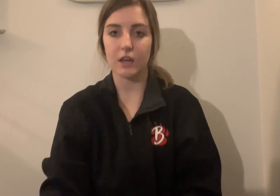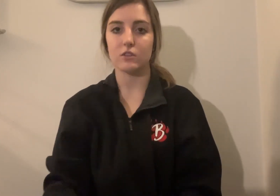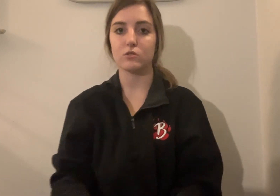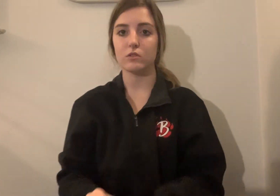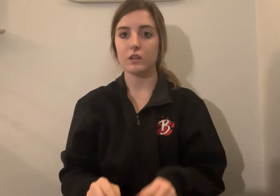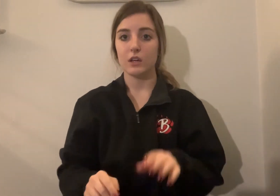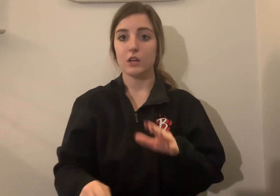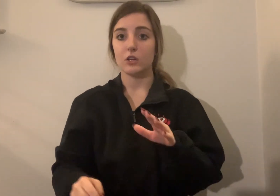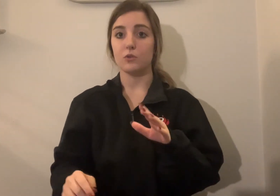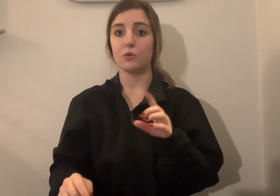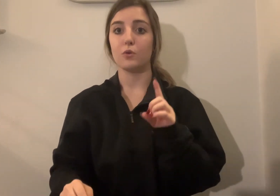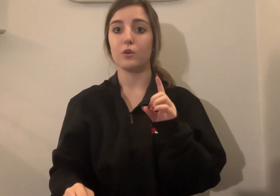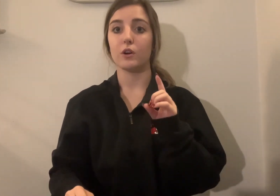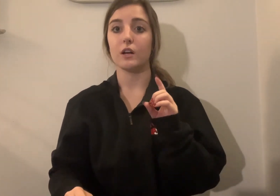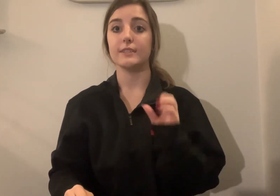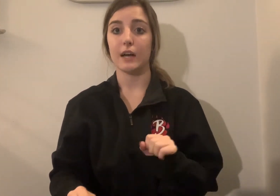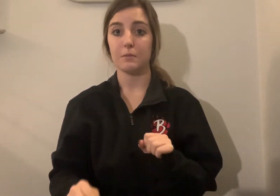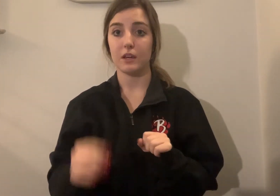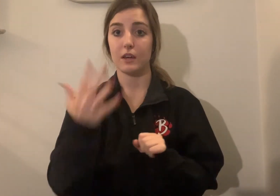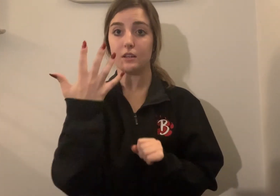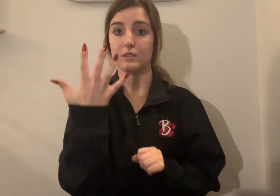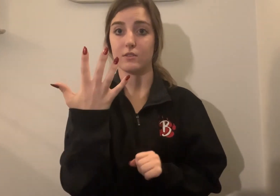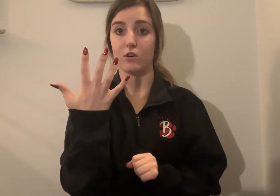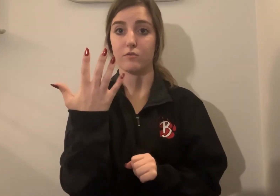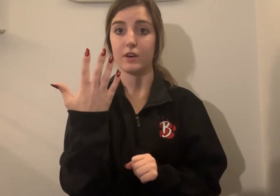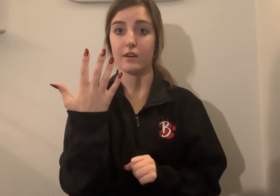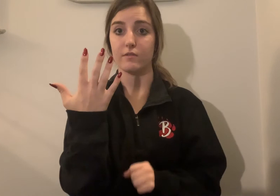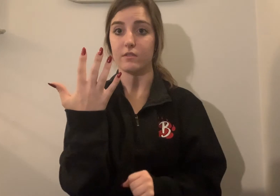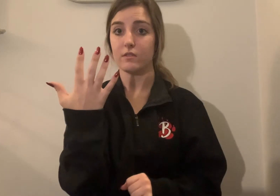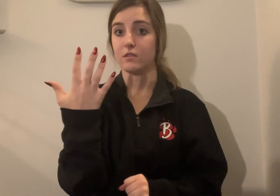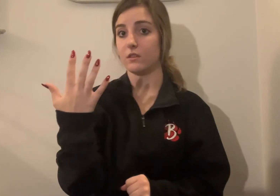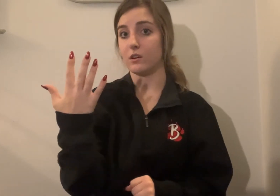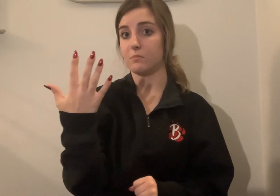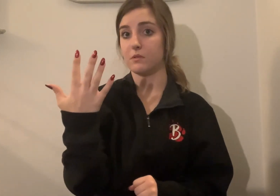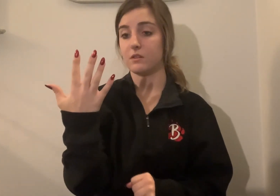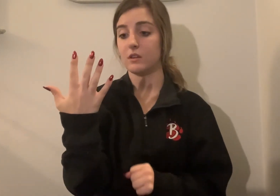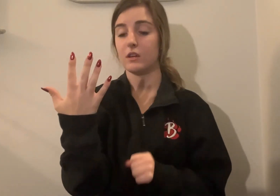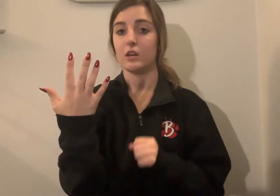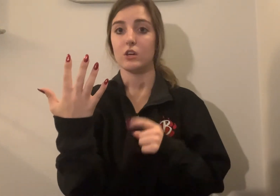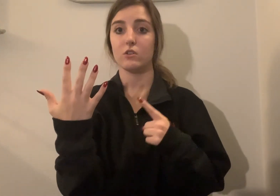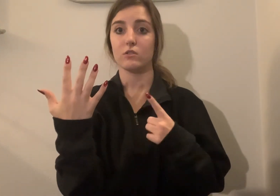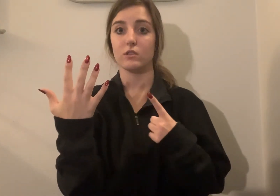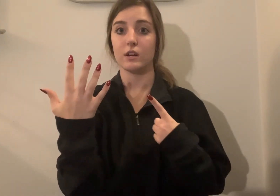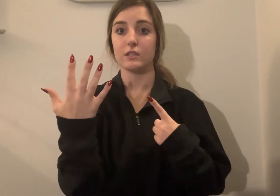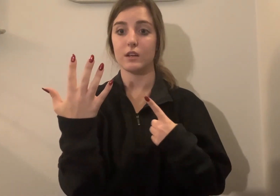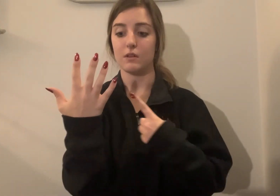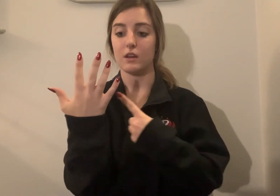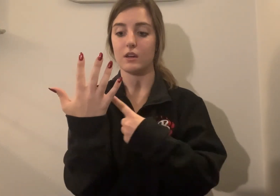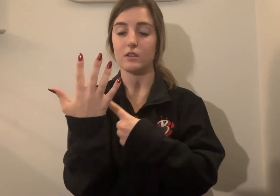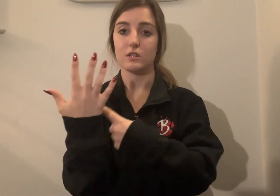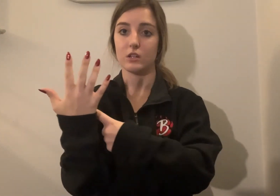Candle, your dominant hand is in all 5 up. Your non-dominant hand